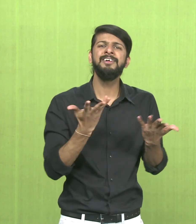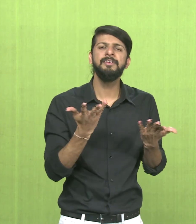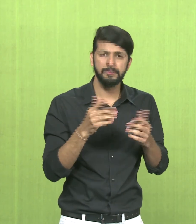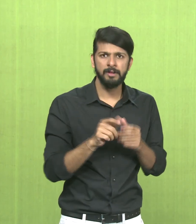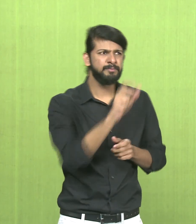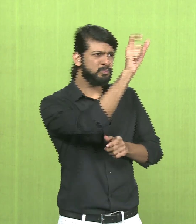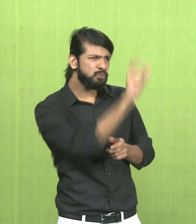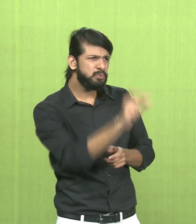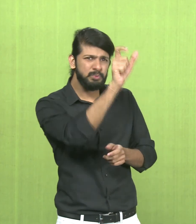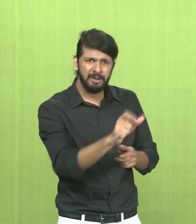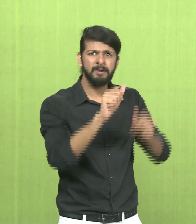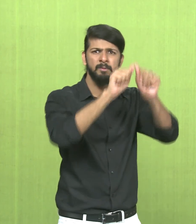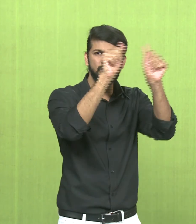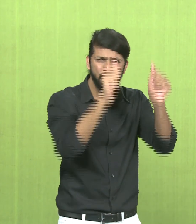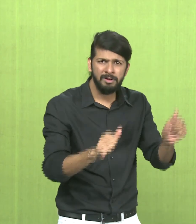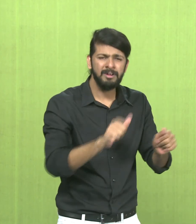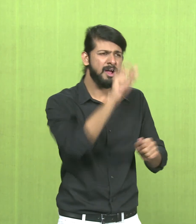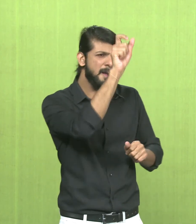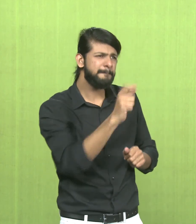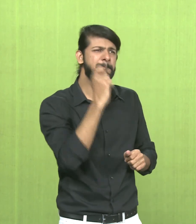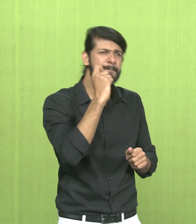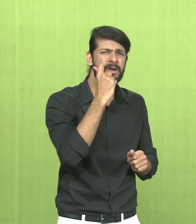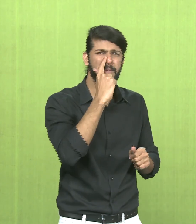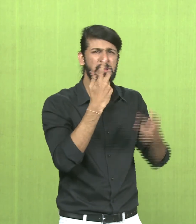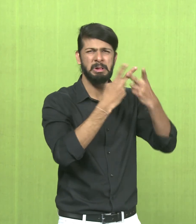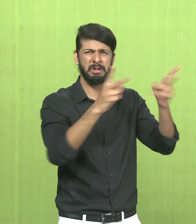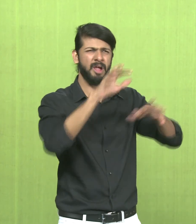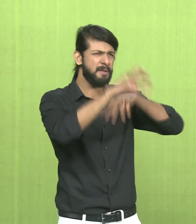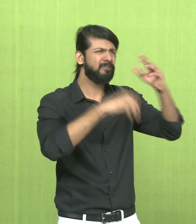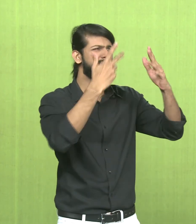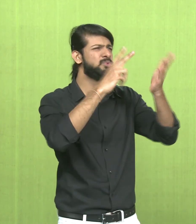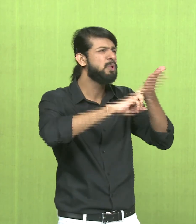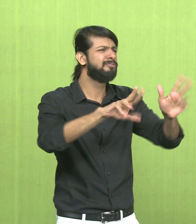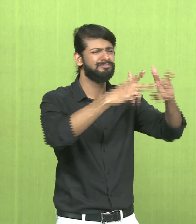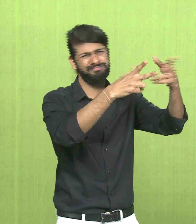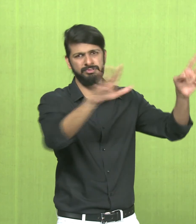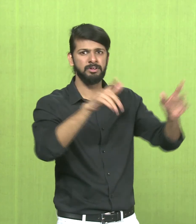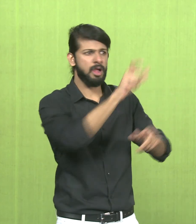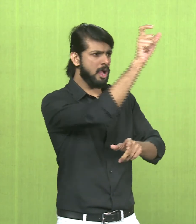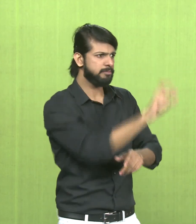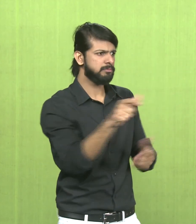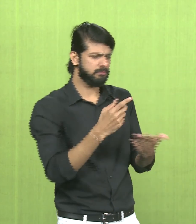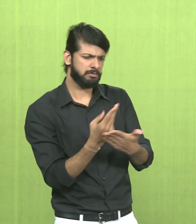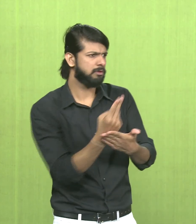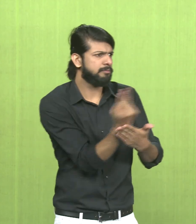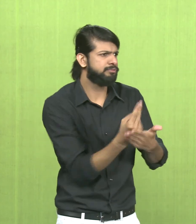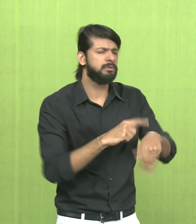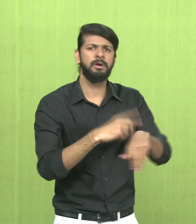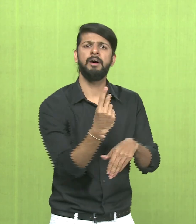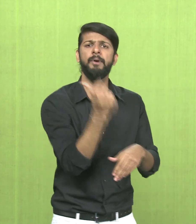for artists who do on the spot sketching and even portraits. When you have to do on the spot